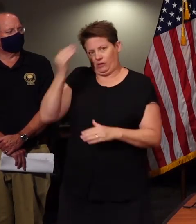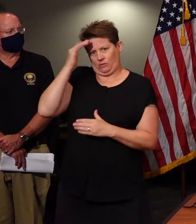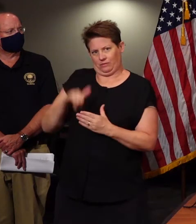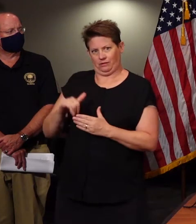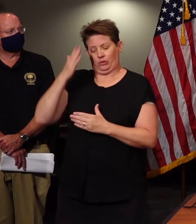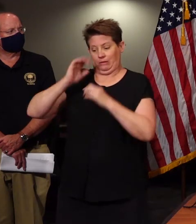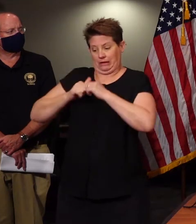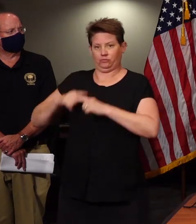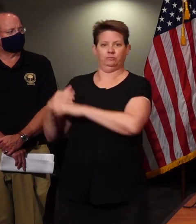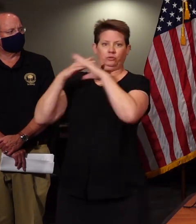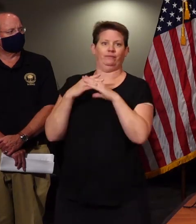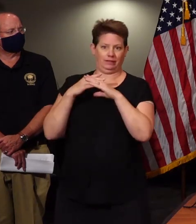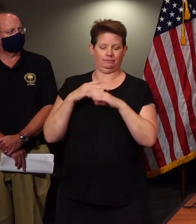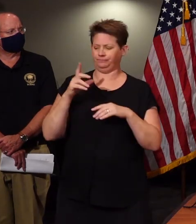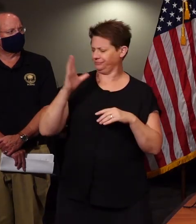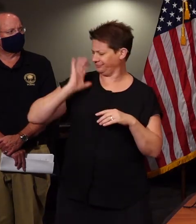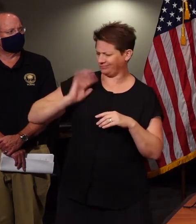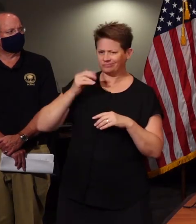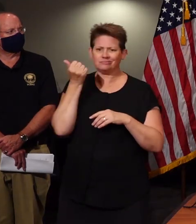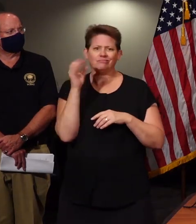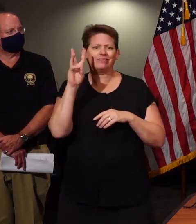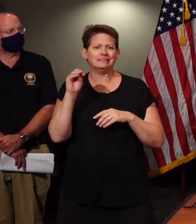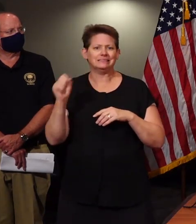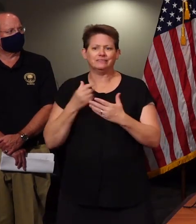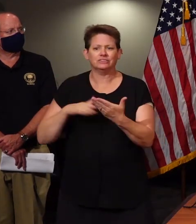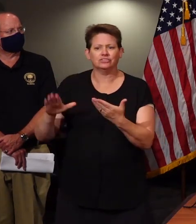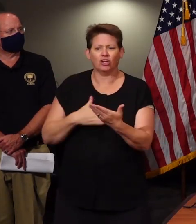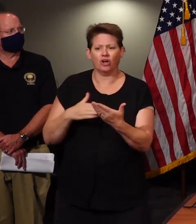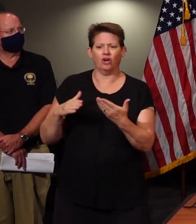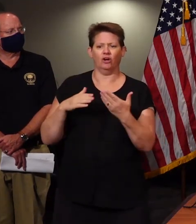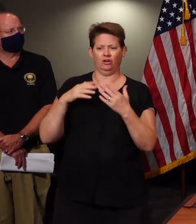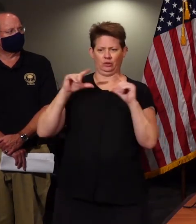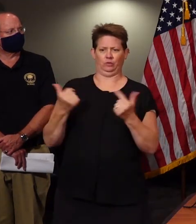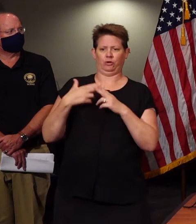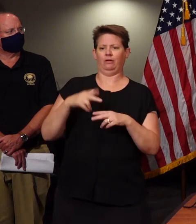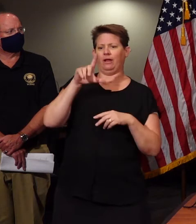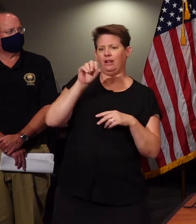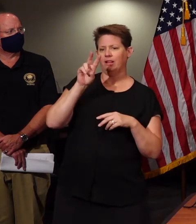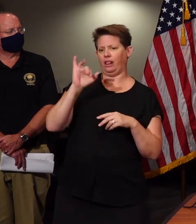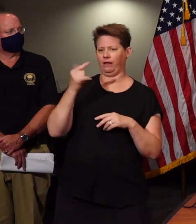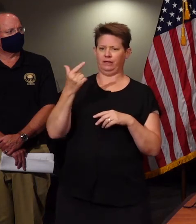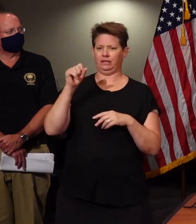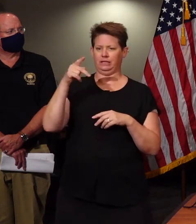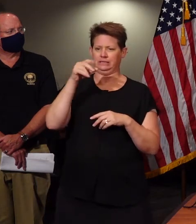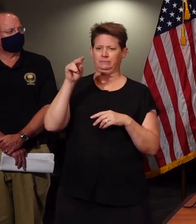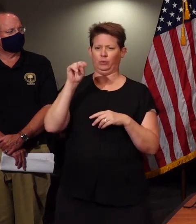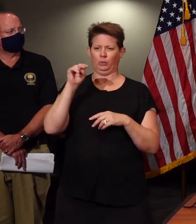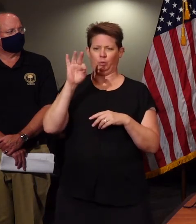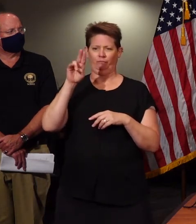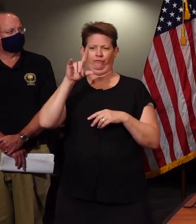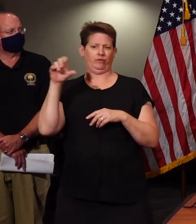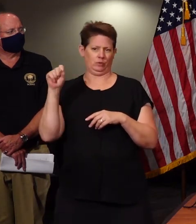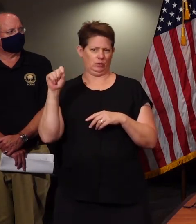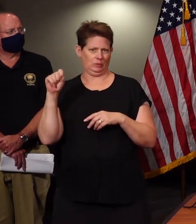it. There was a song back in the 60s by a group called The Loving Spoonful. Some of y'all will remember it. It said, the name of